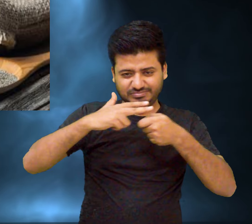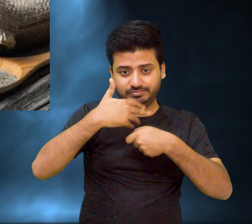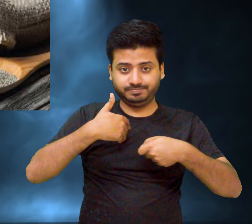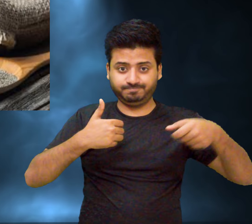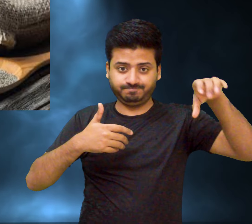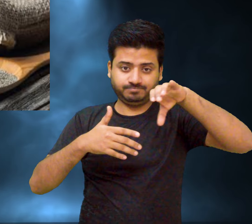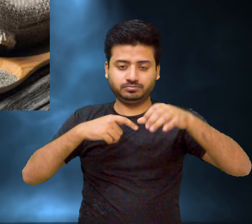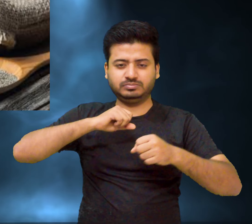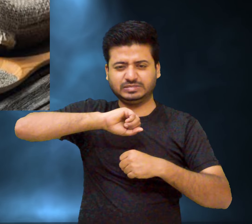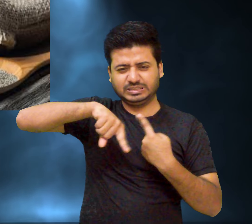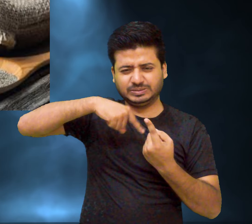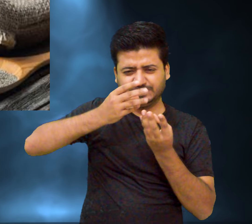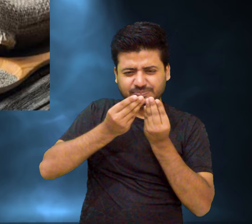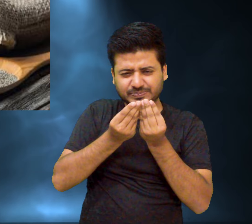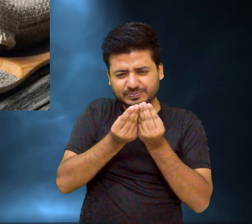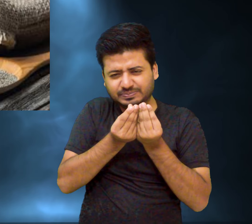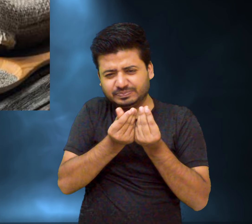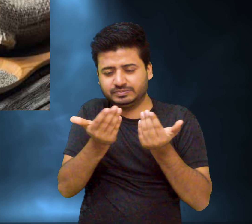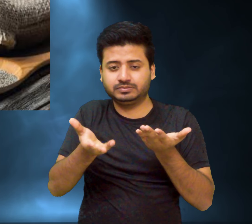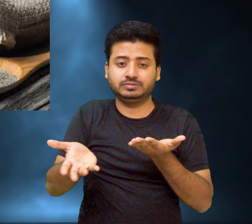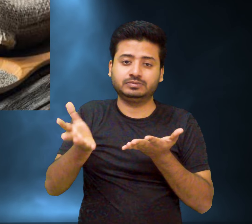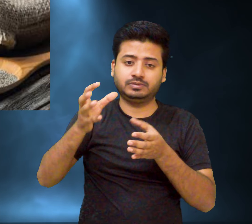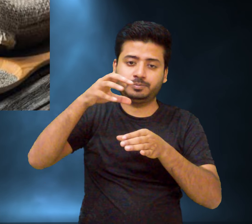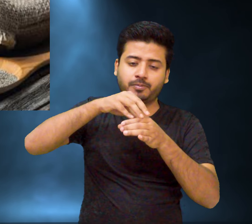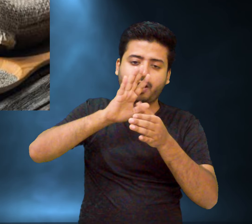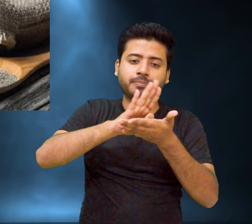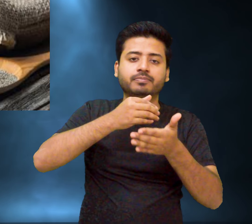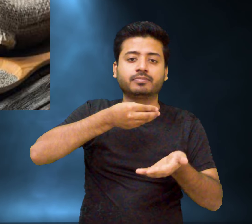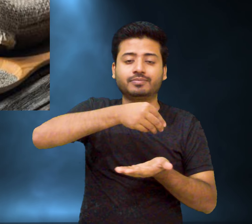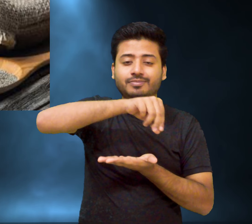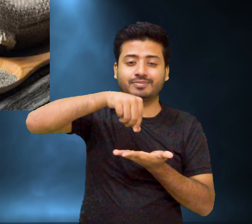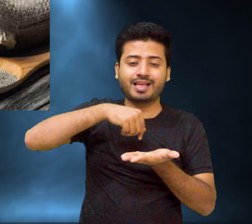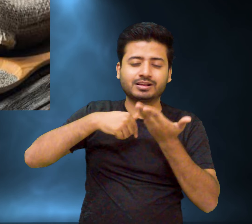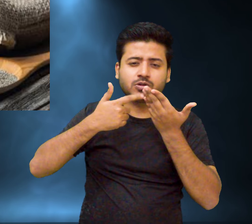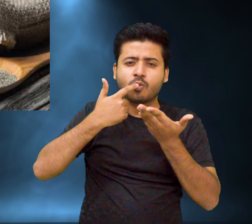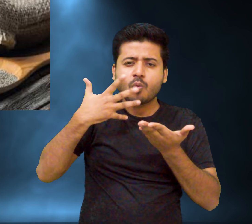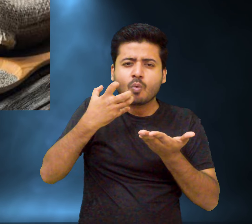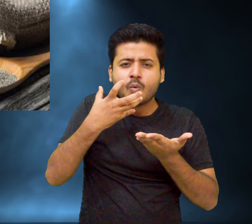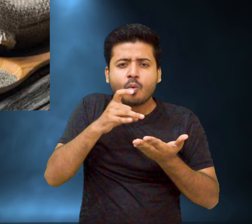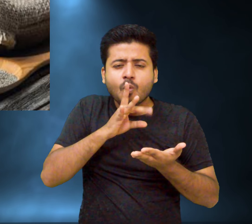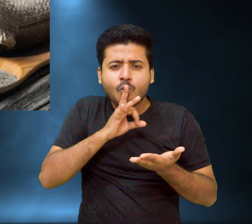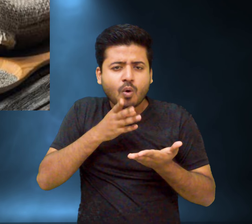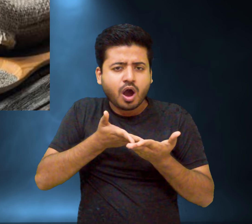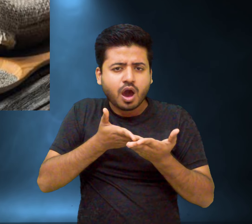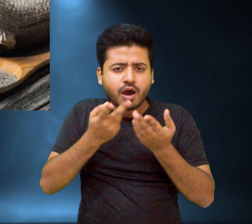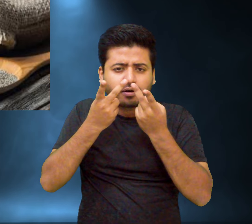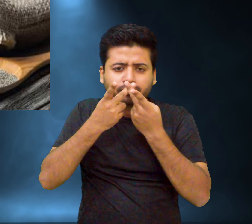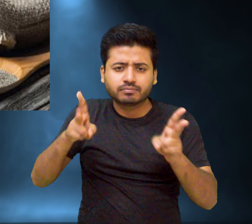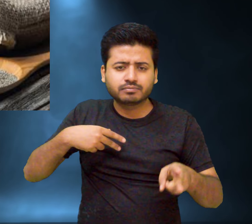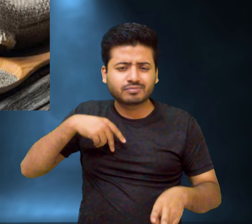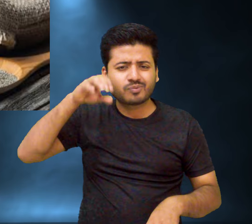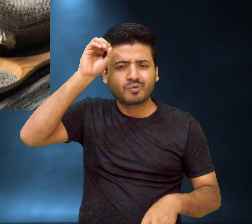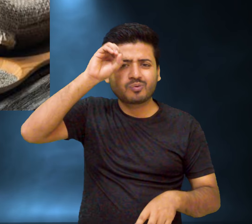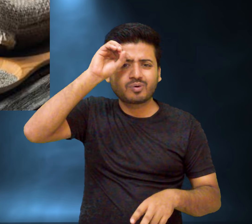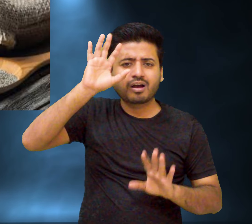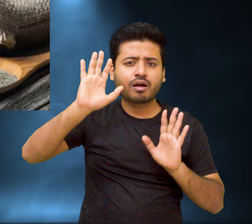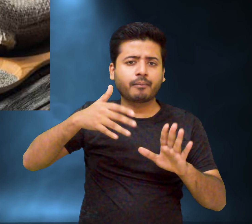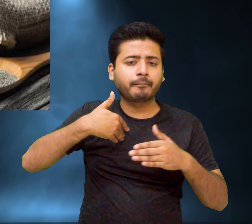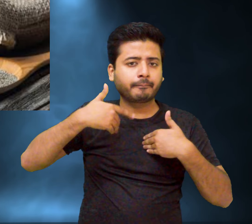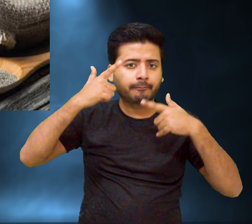wrinkled surface and are dark brown or black. Fake. Papaya seeds are oval-shaped, smoother, and may appear greenish brown or blackish